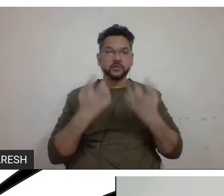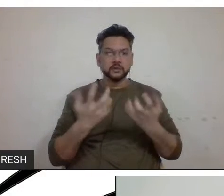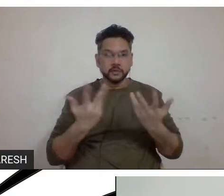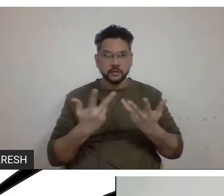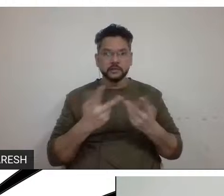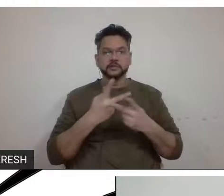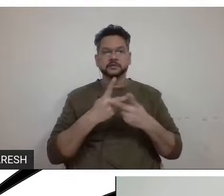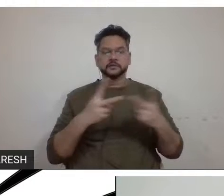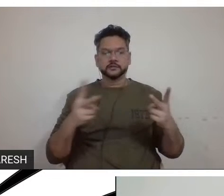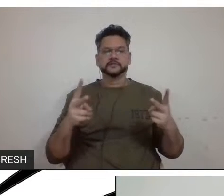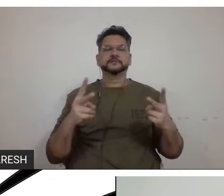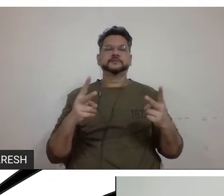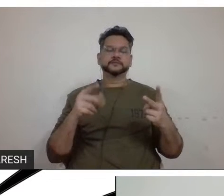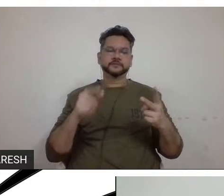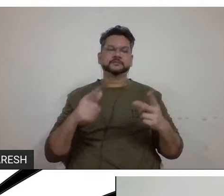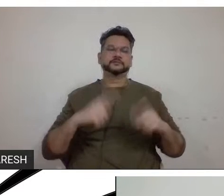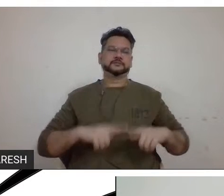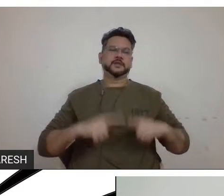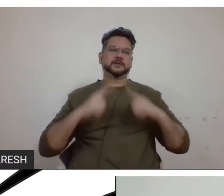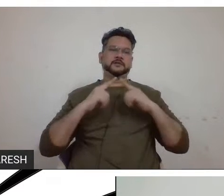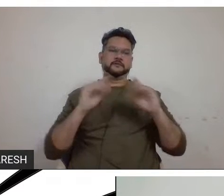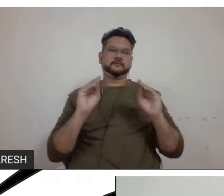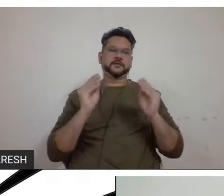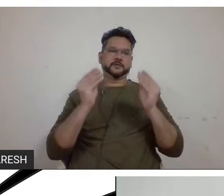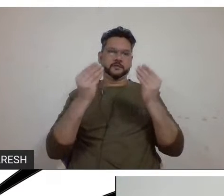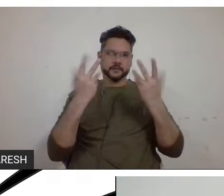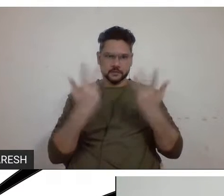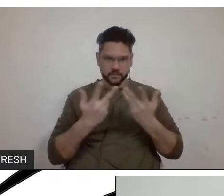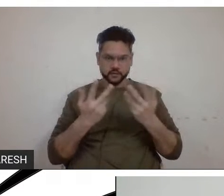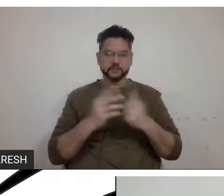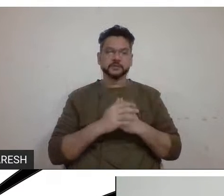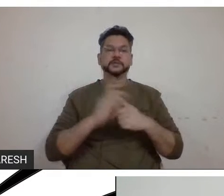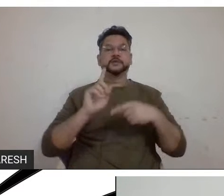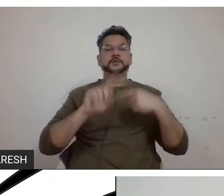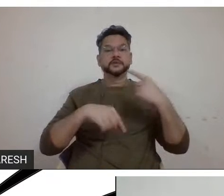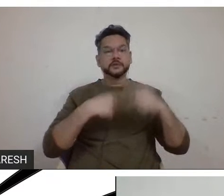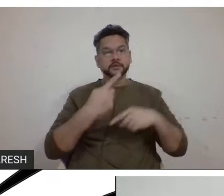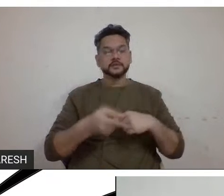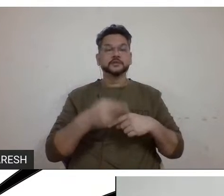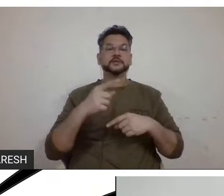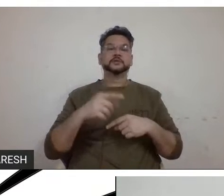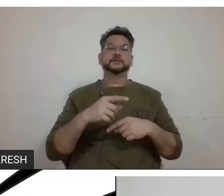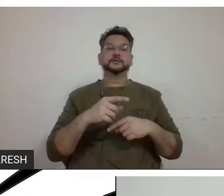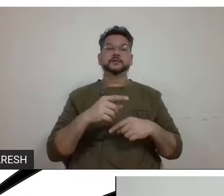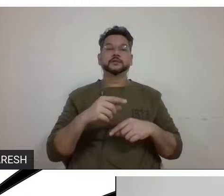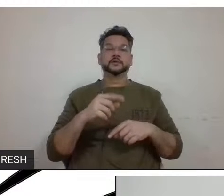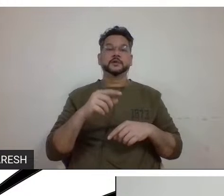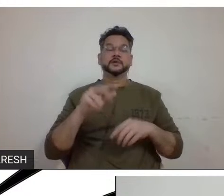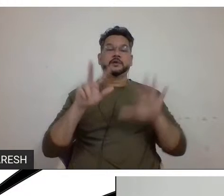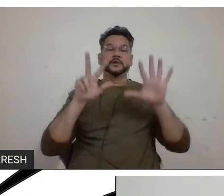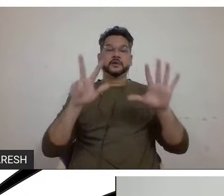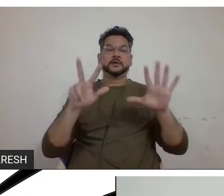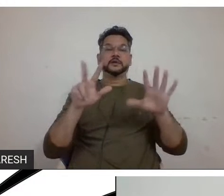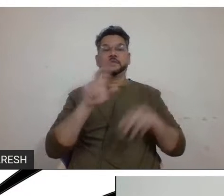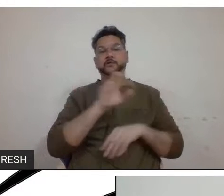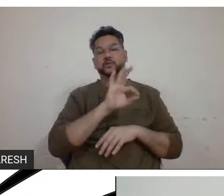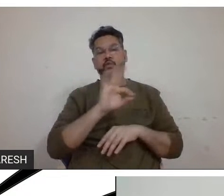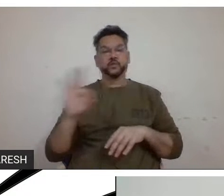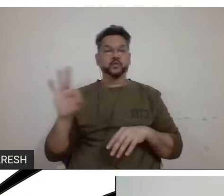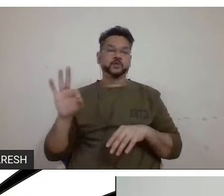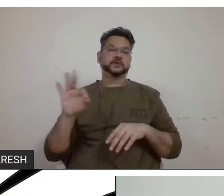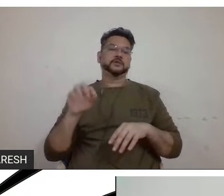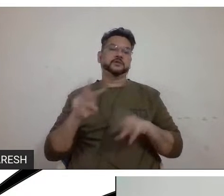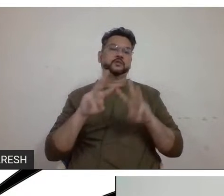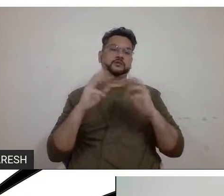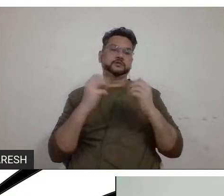making their lives better. Then we had conducted one 8-week workshop for all the special educators